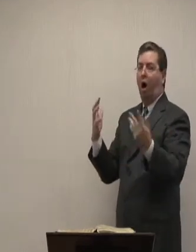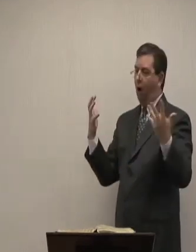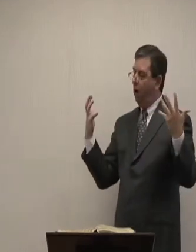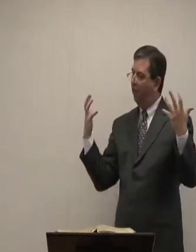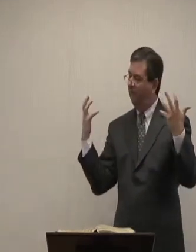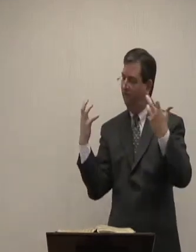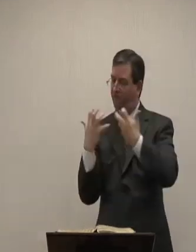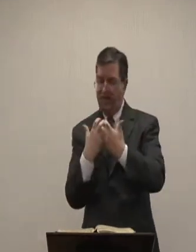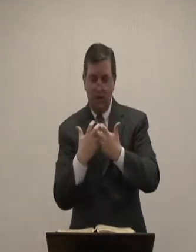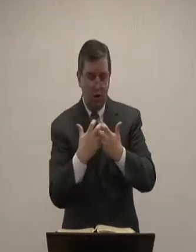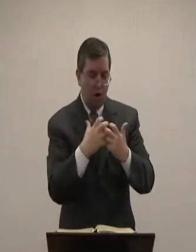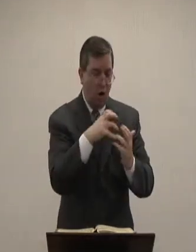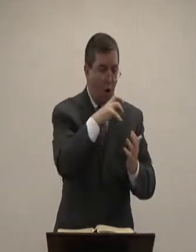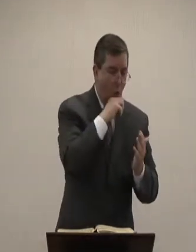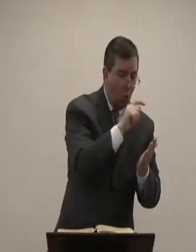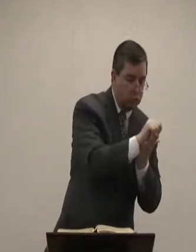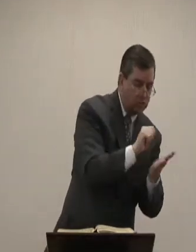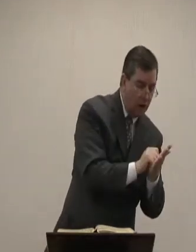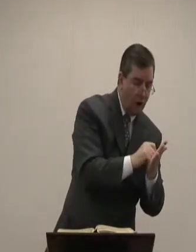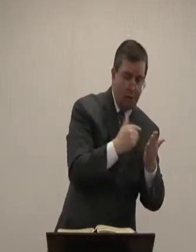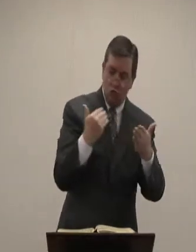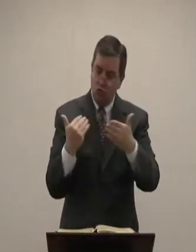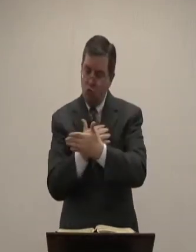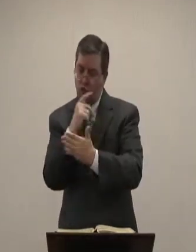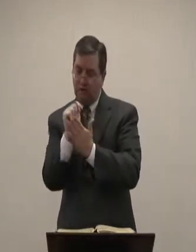they could understand the scriptures.